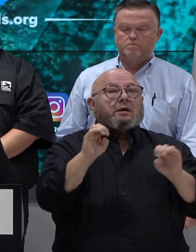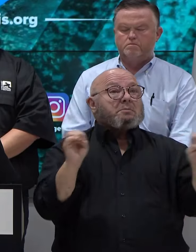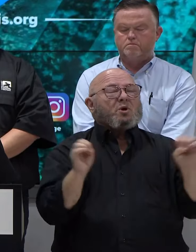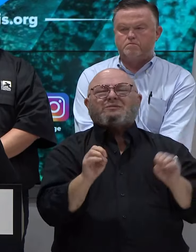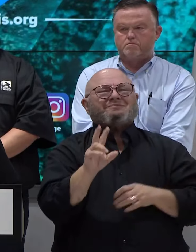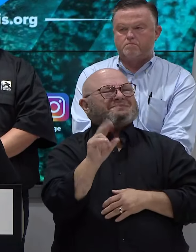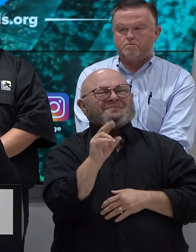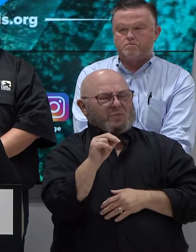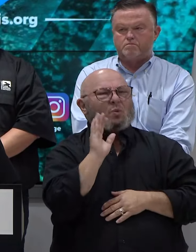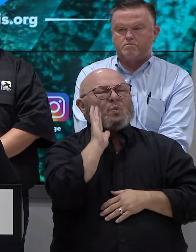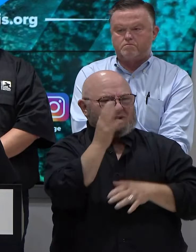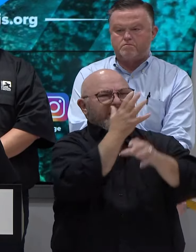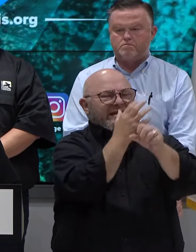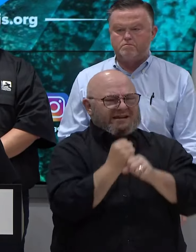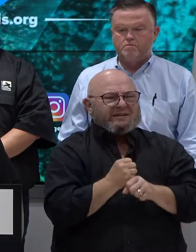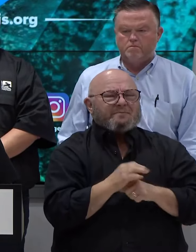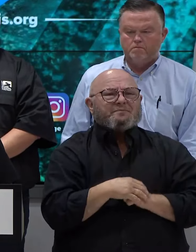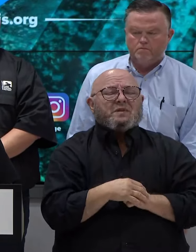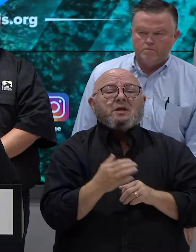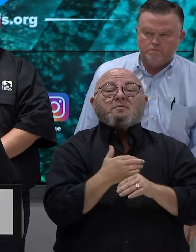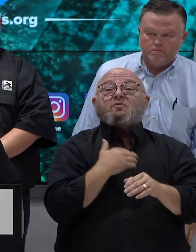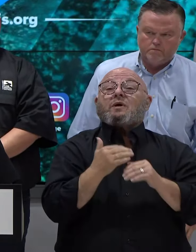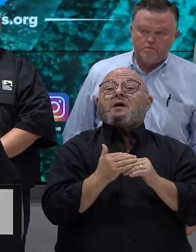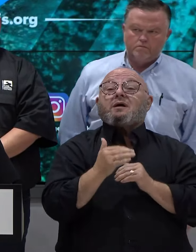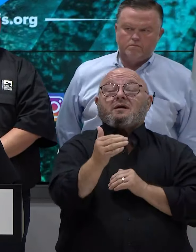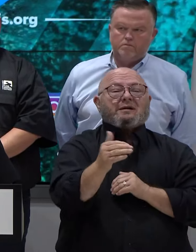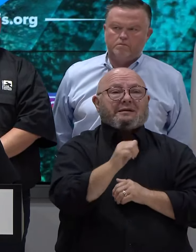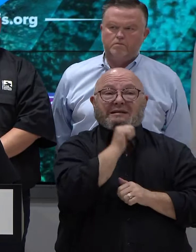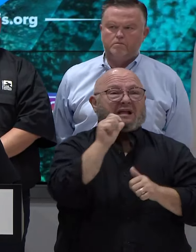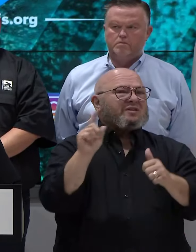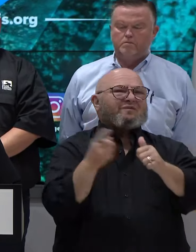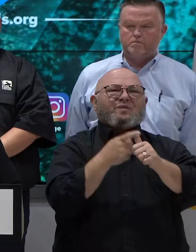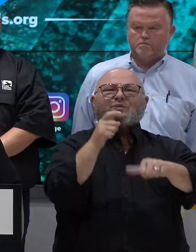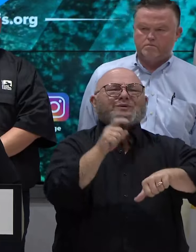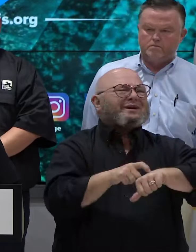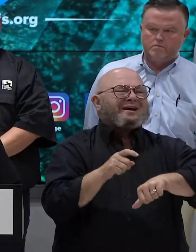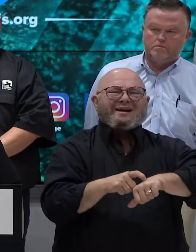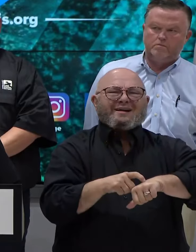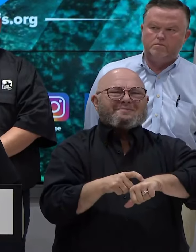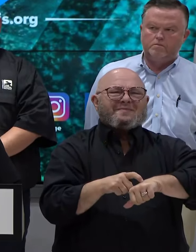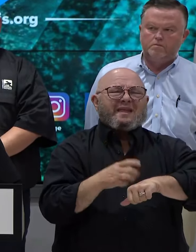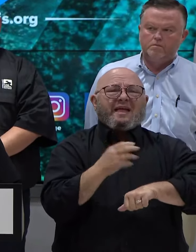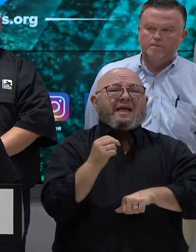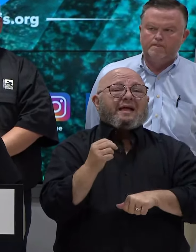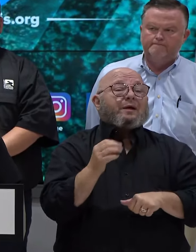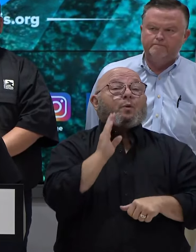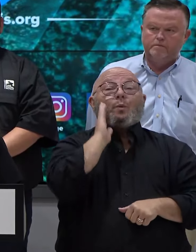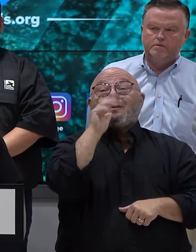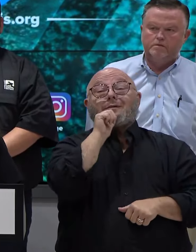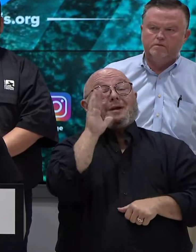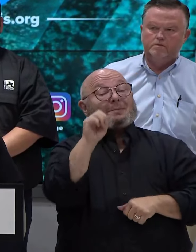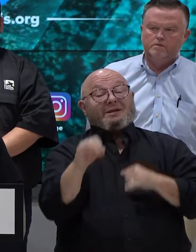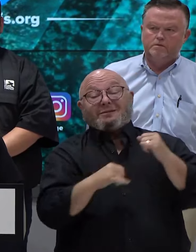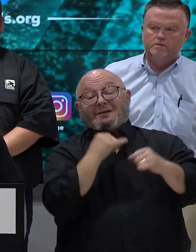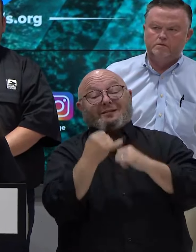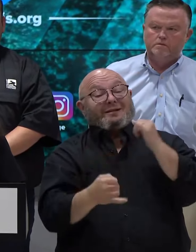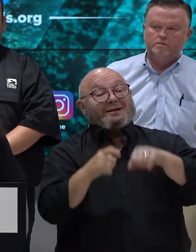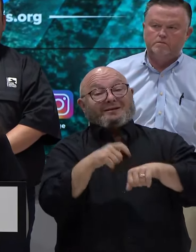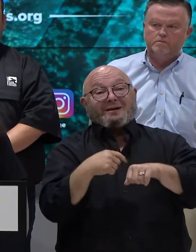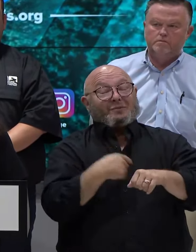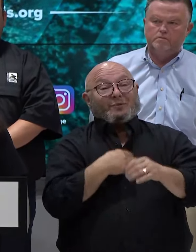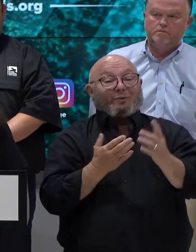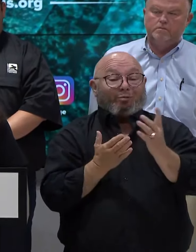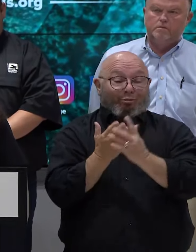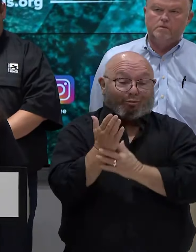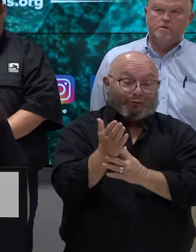So just a note here before I move on, this isn't the first time, and certainly it won't be the last time that we have to go